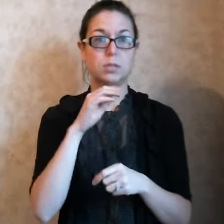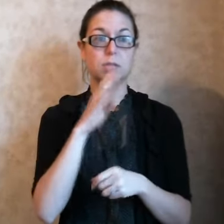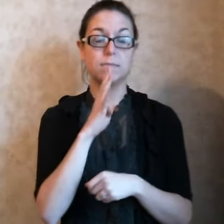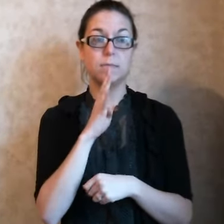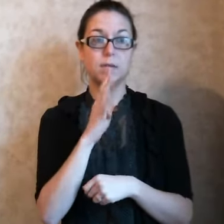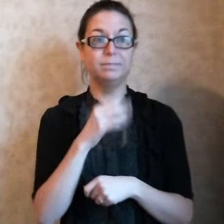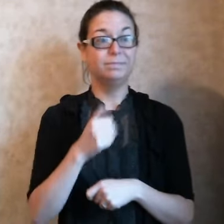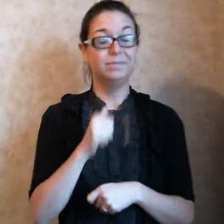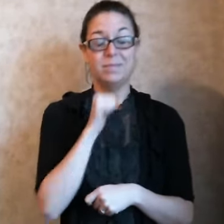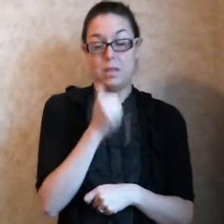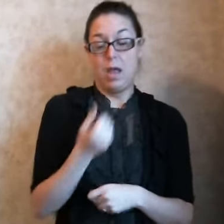speech.